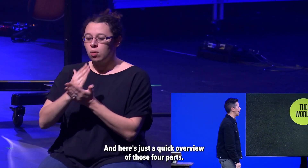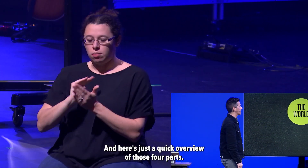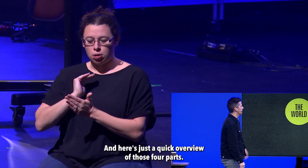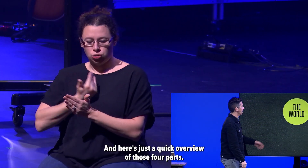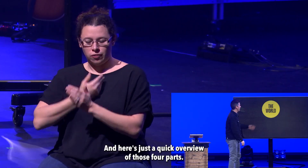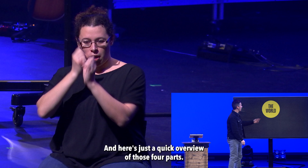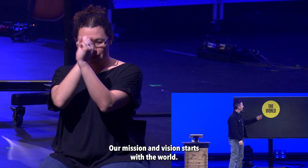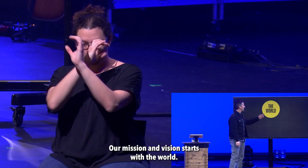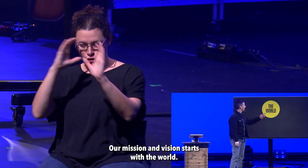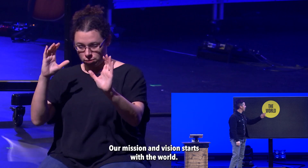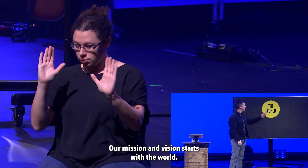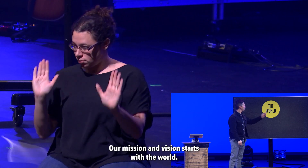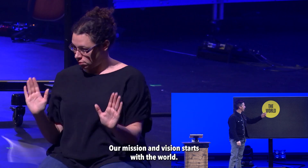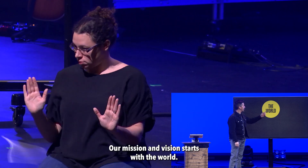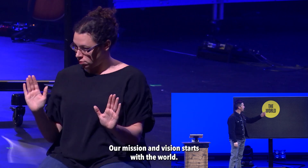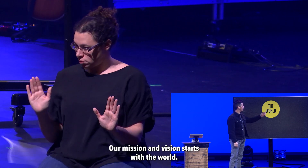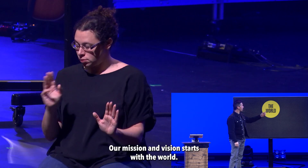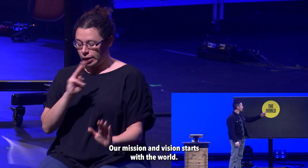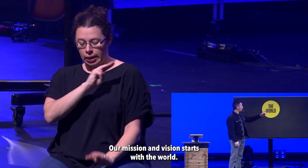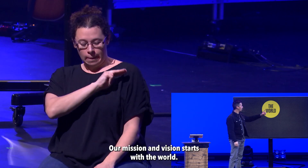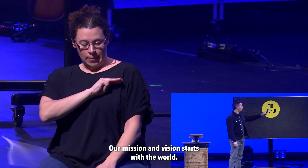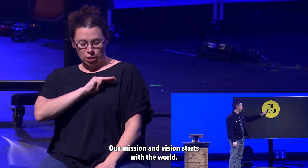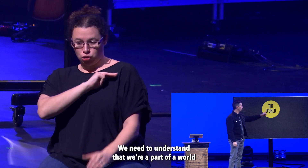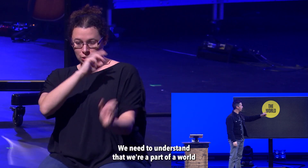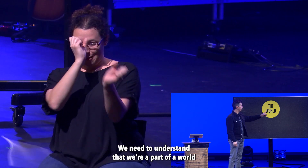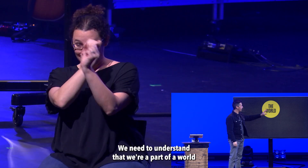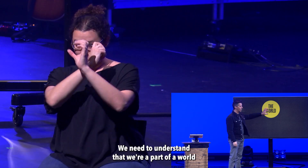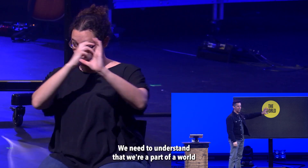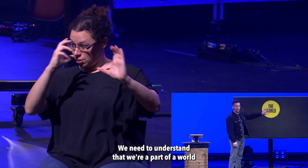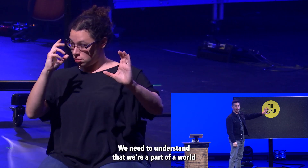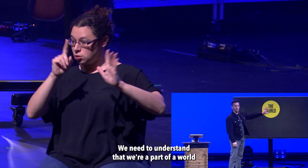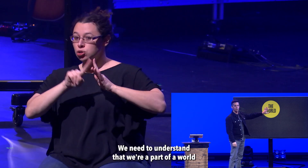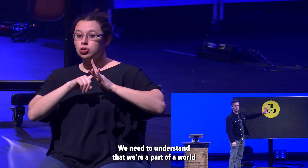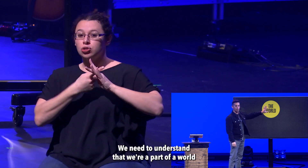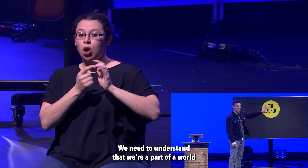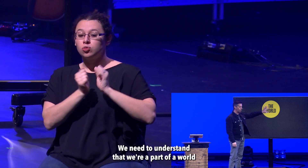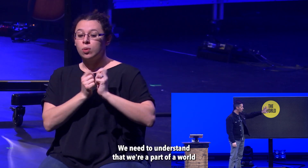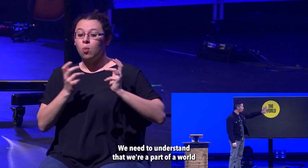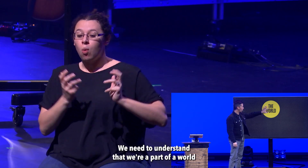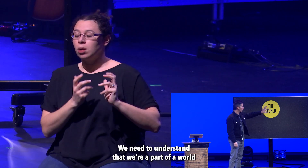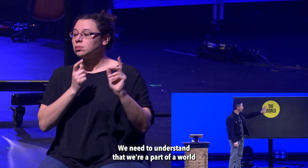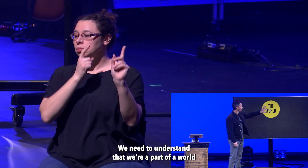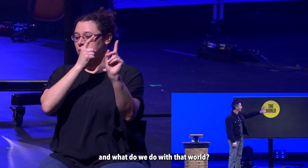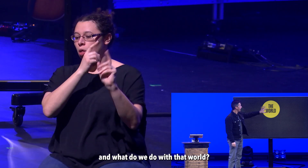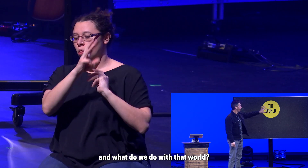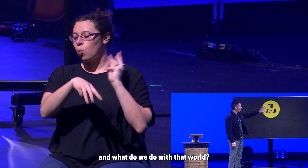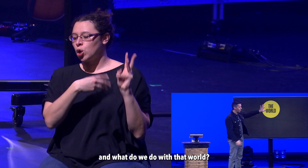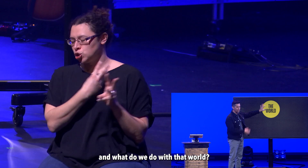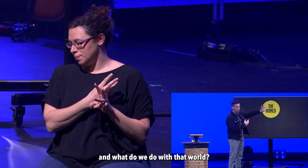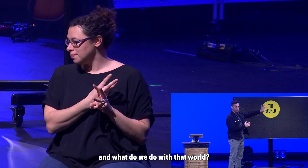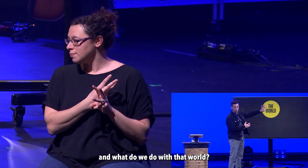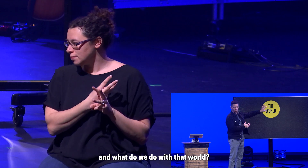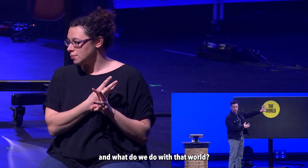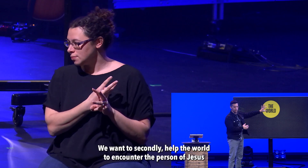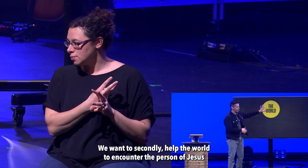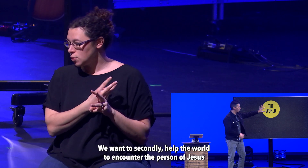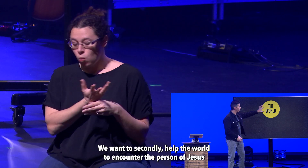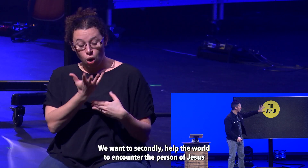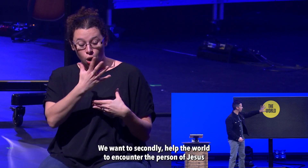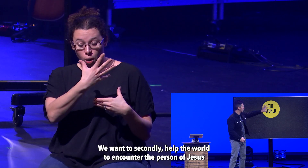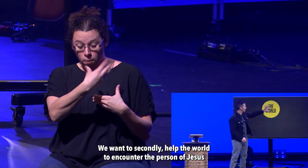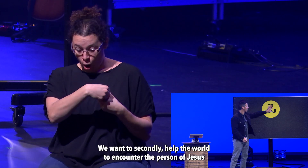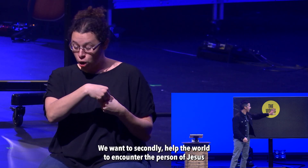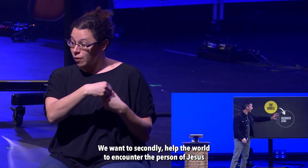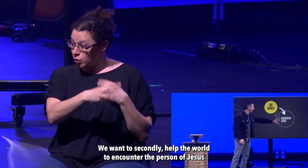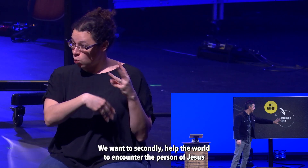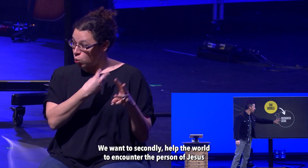four parts. Our mission and vision starts with the world. We need to understand that we're a part of a world. And what do we do with that world? We want